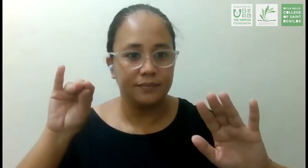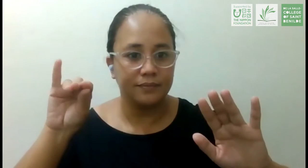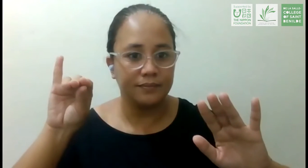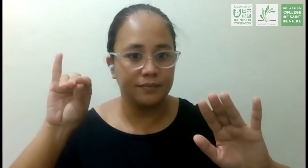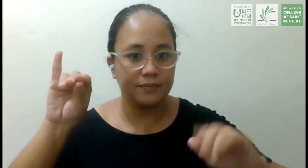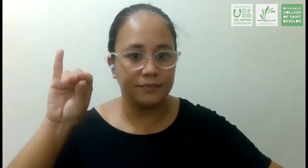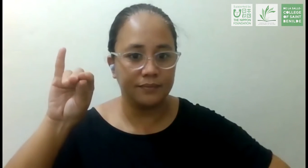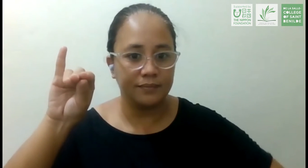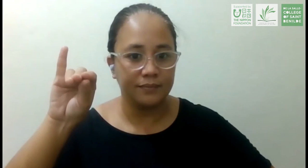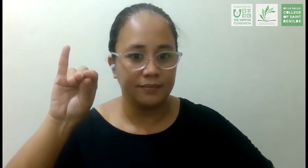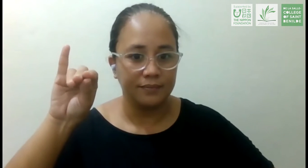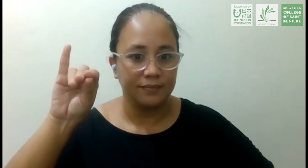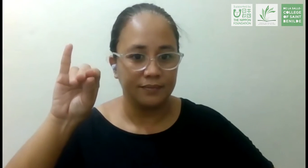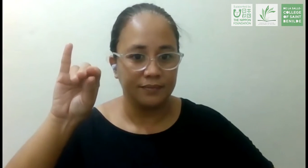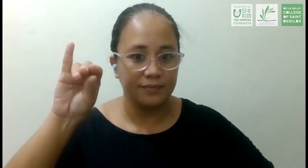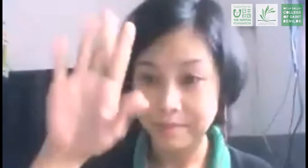Yes, sir. One moment.